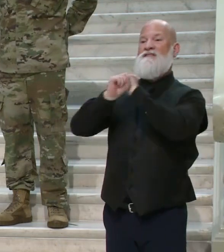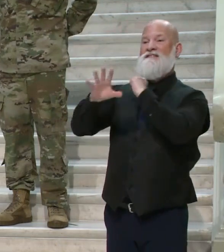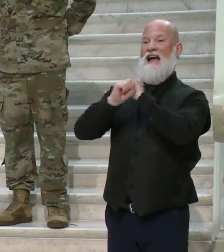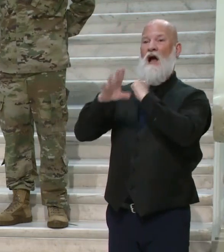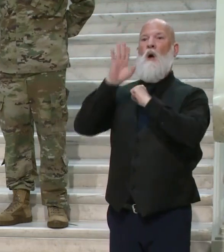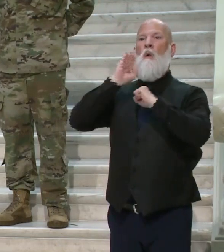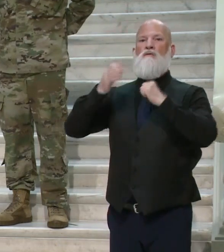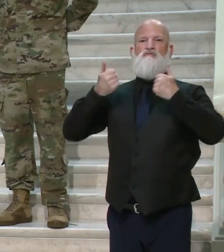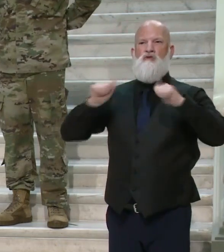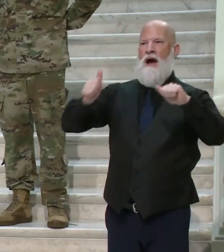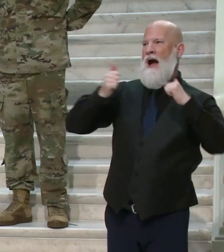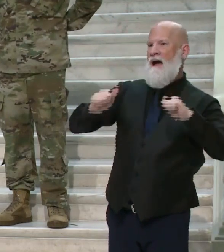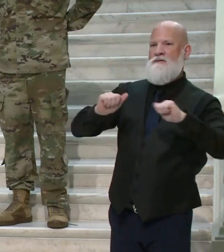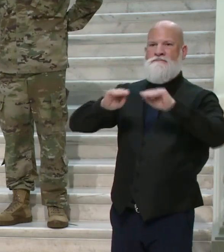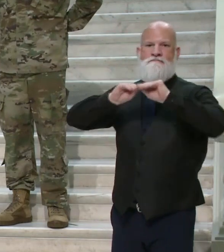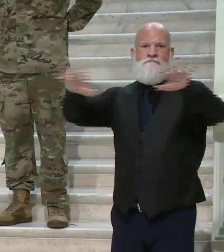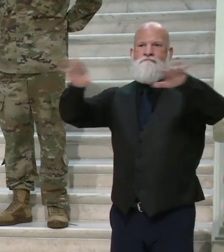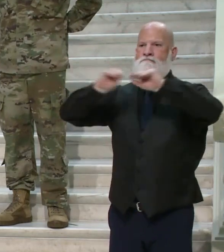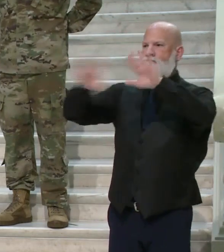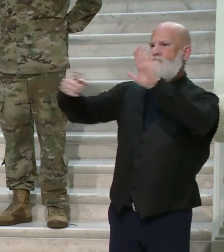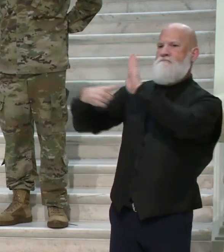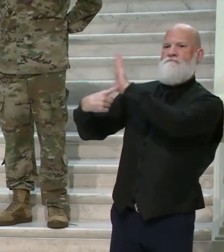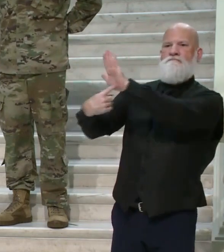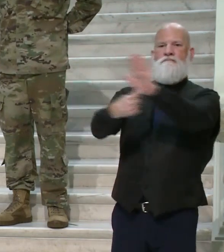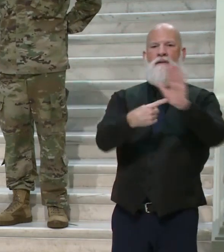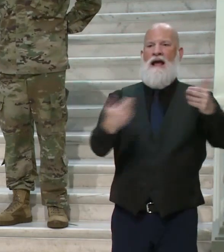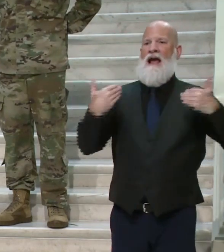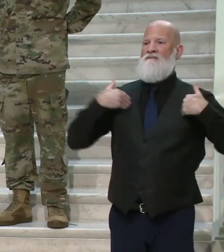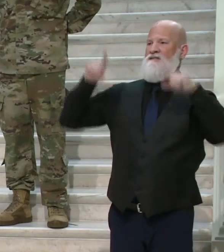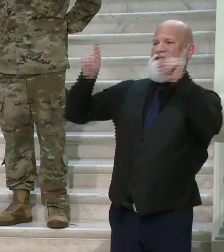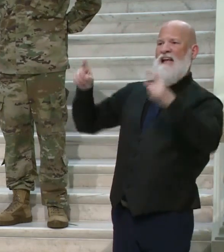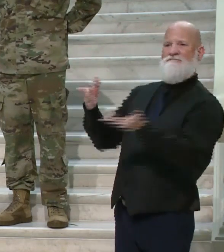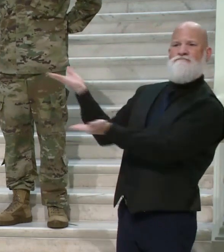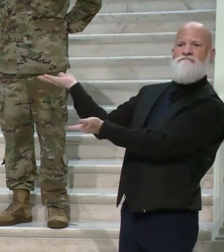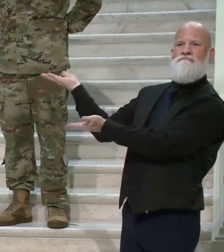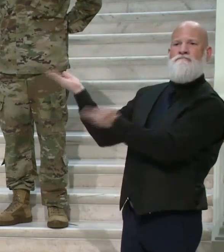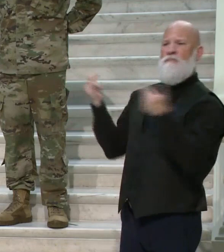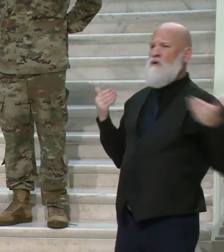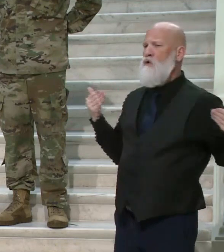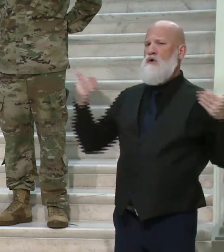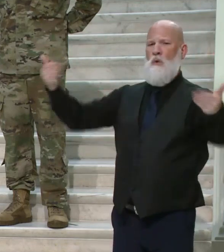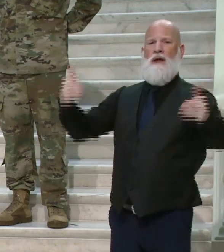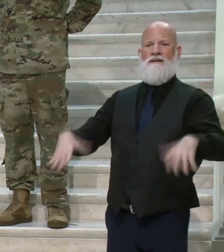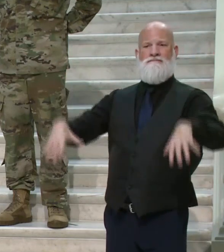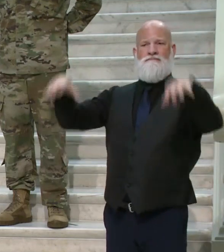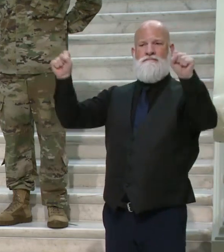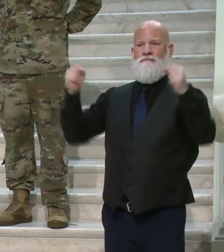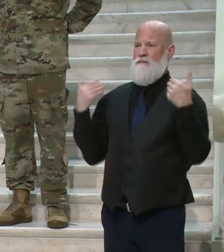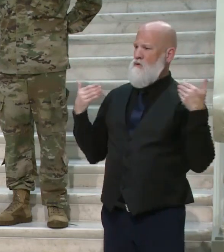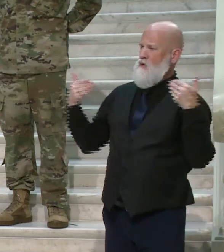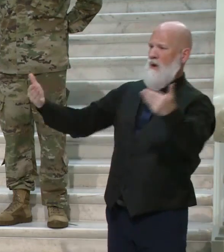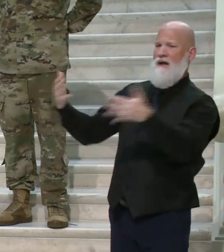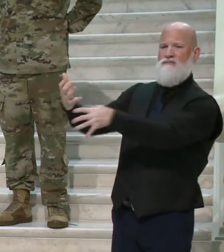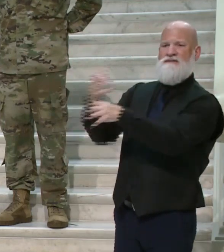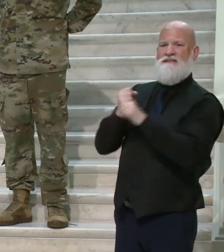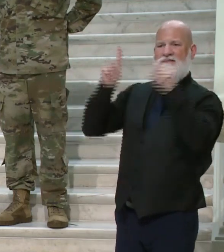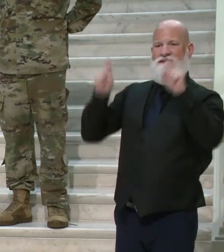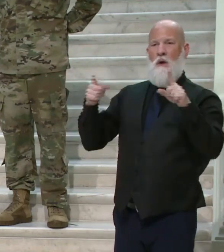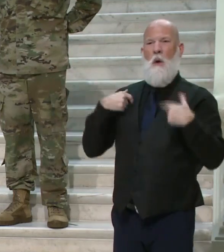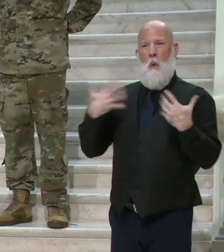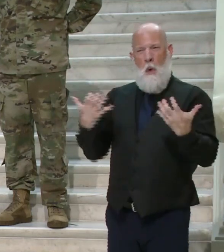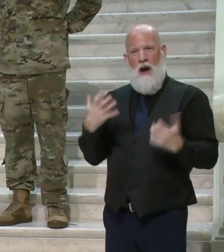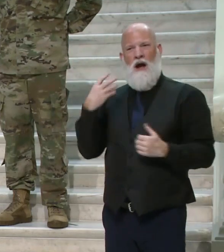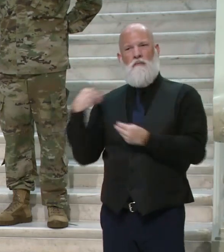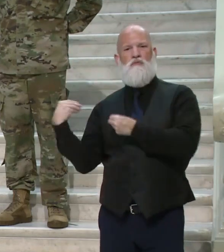much capacity we do have. Please get tested. Now's the time. We have the availability. We want to provide this opportunity